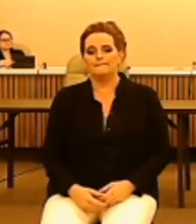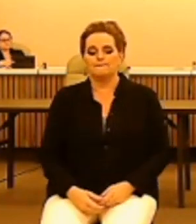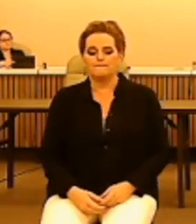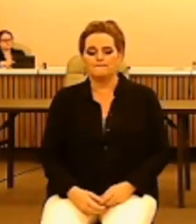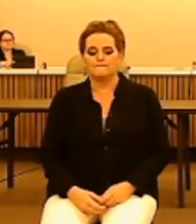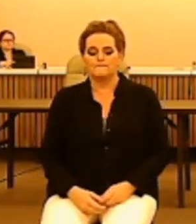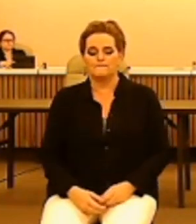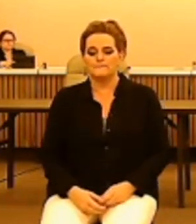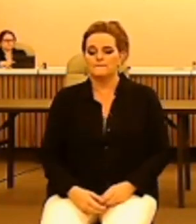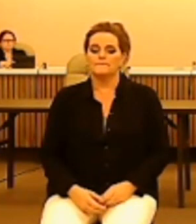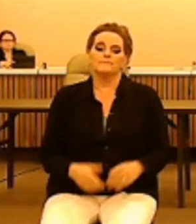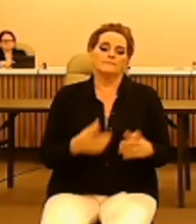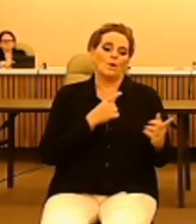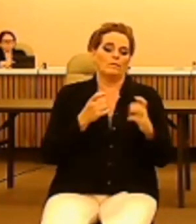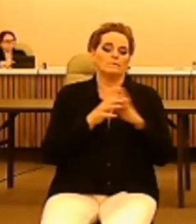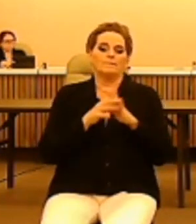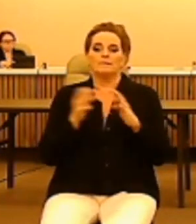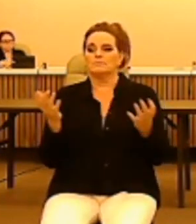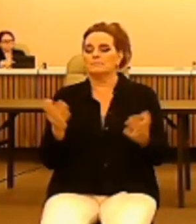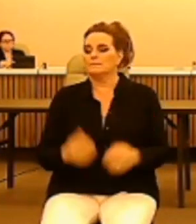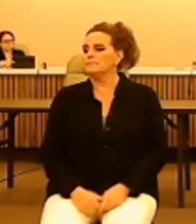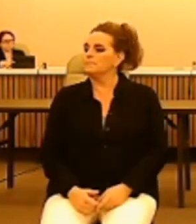Any other comments, questions?